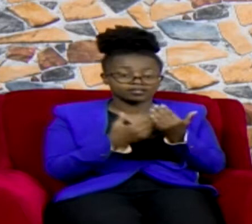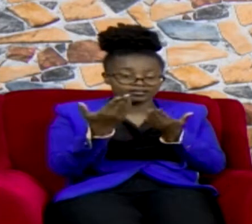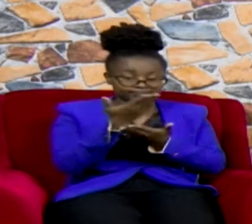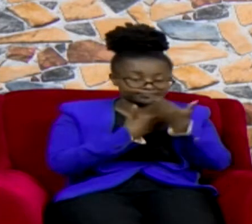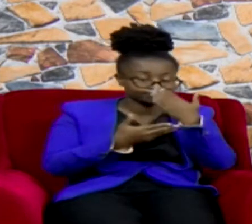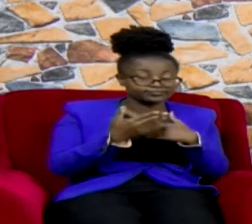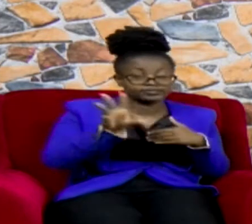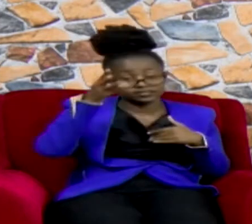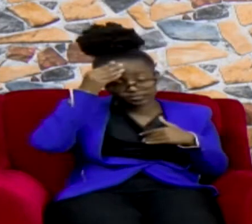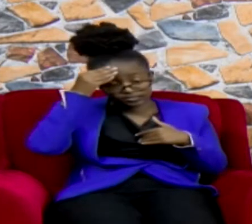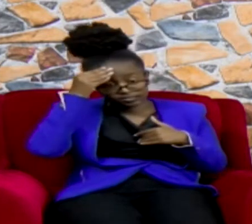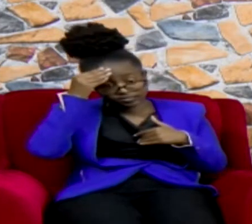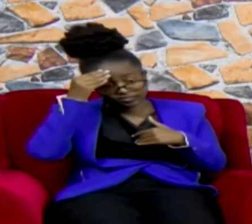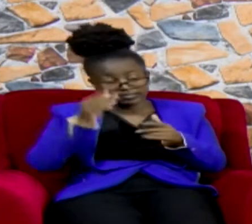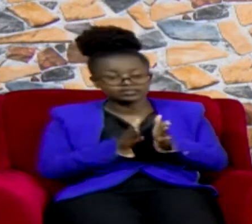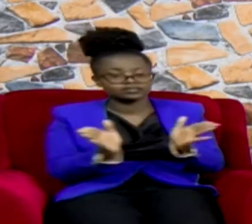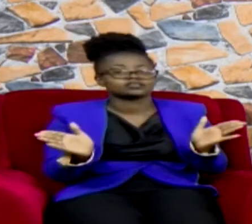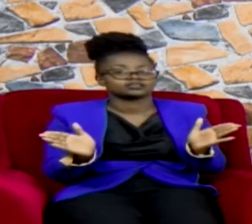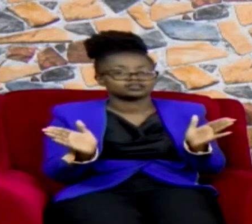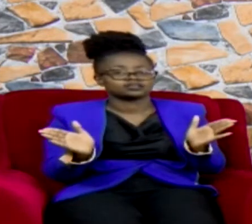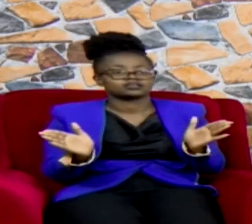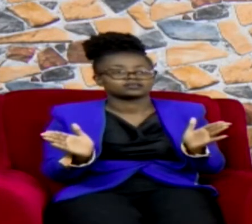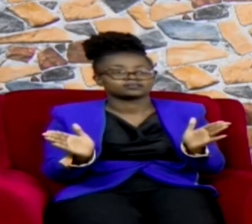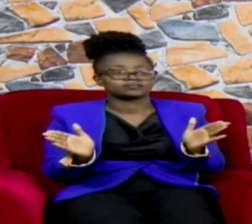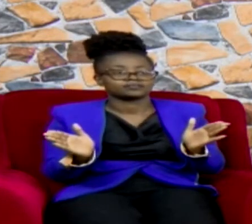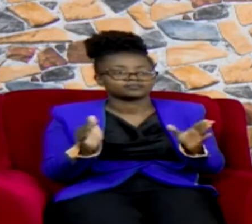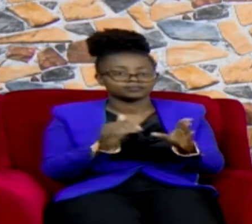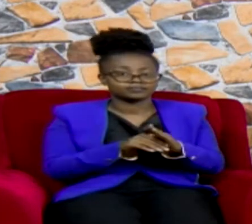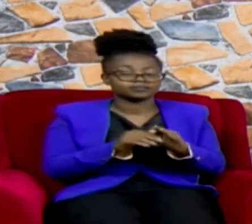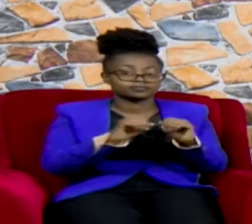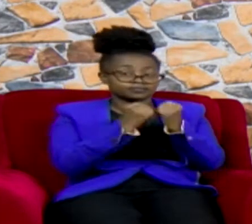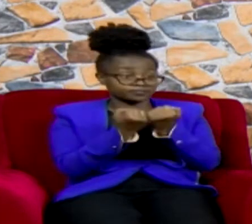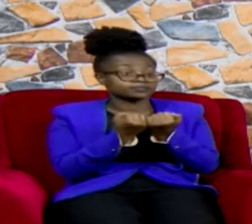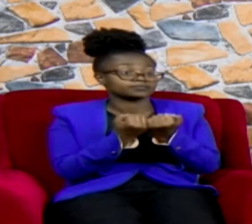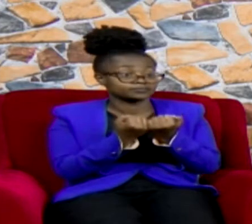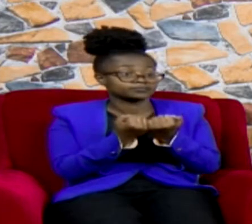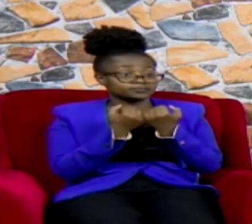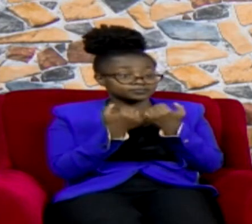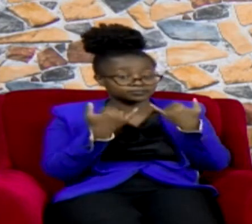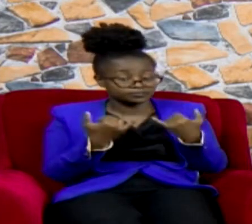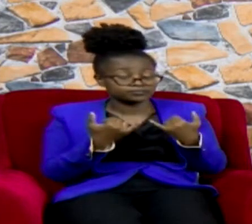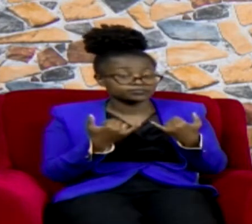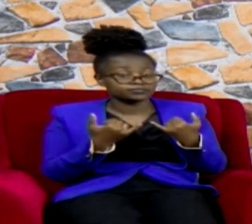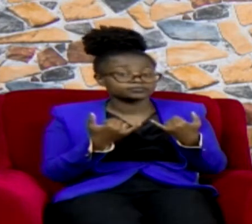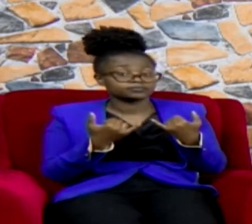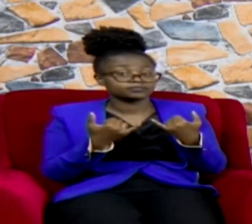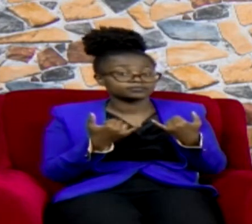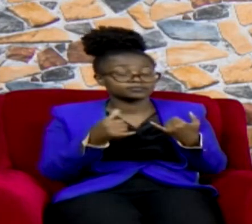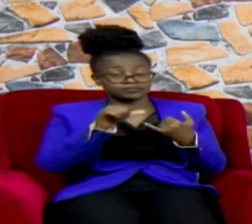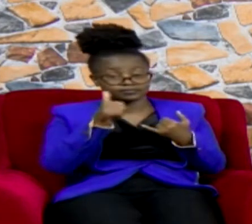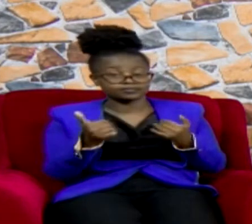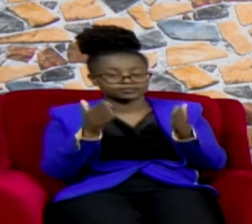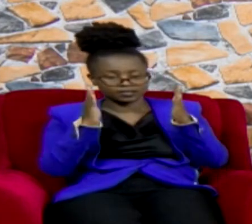interaction and learning and, generally just mingling in society? Good. And here we come here now. And another